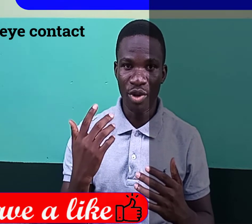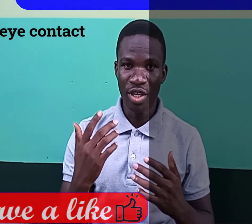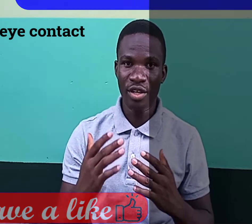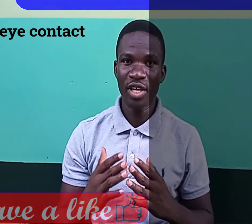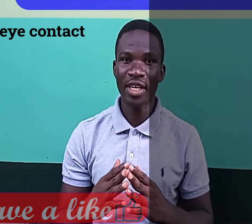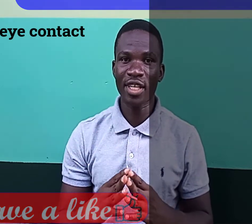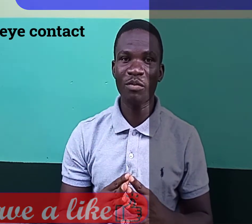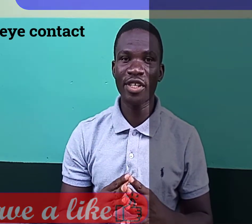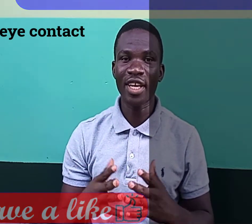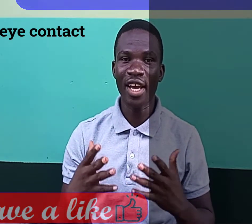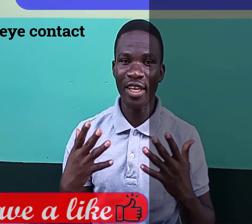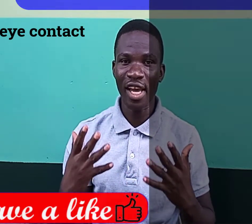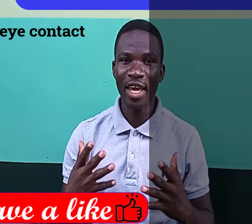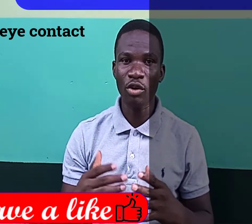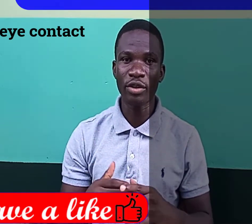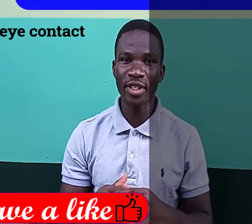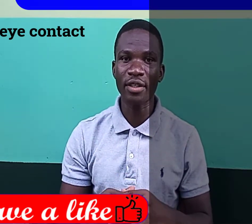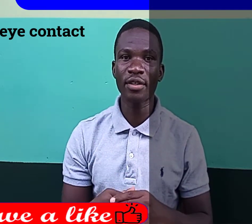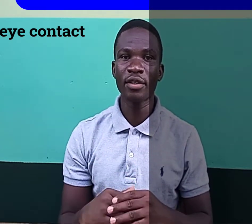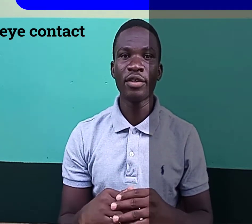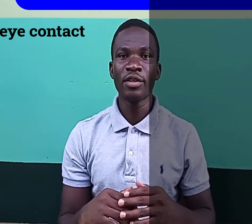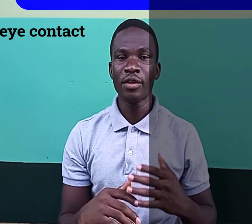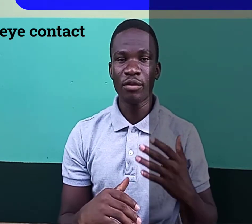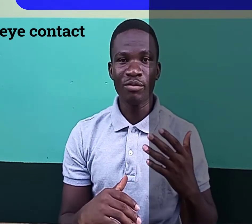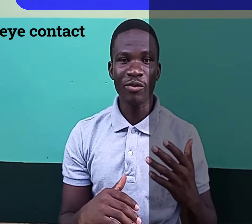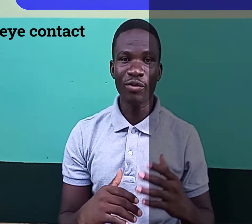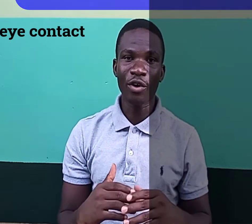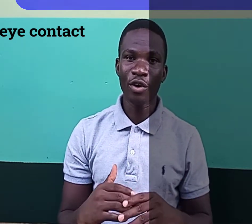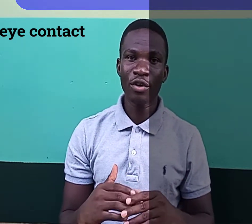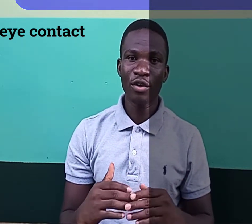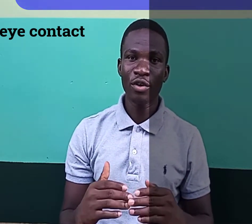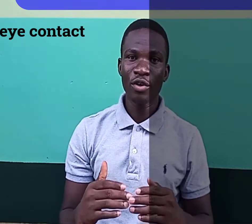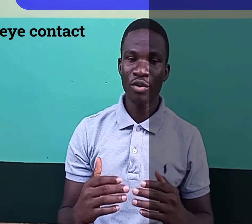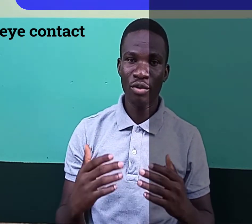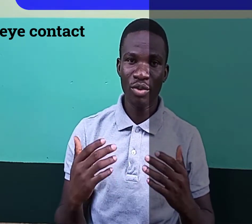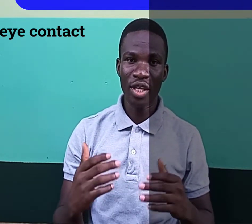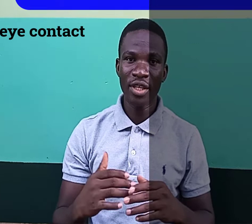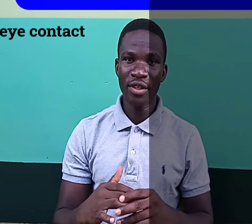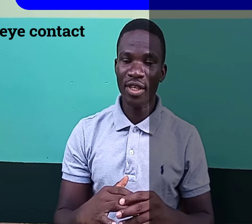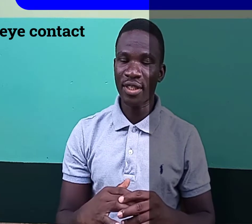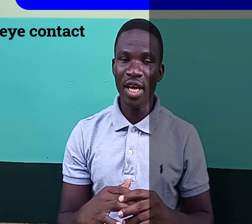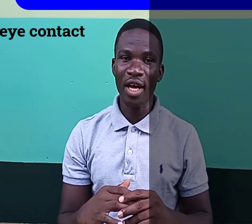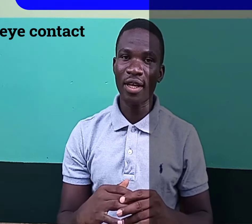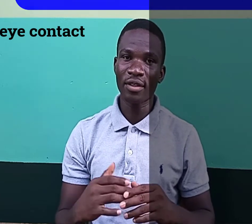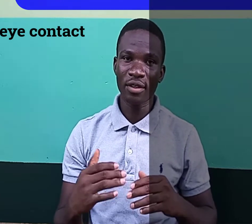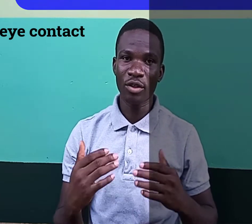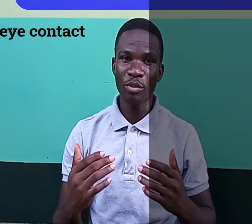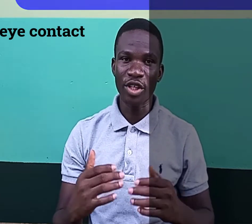we establish an eye contact before we start our